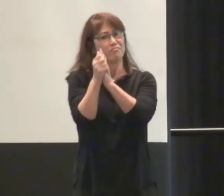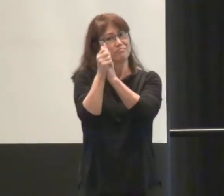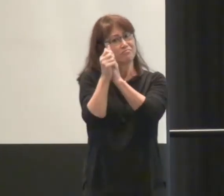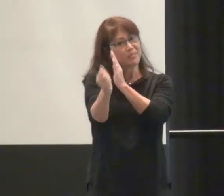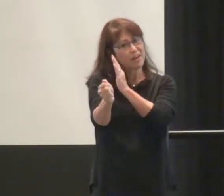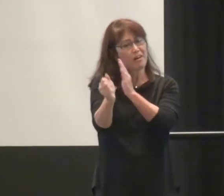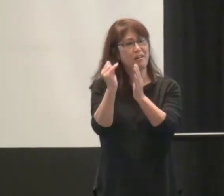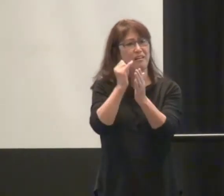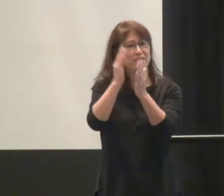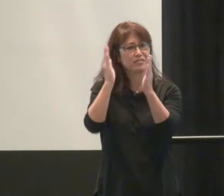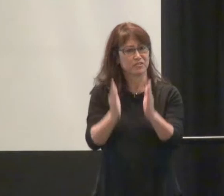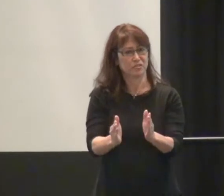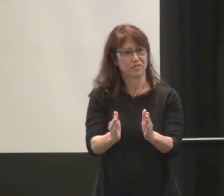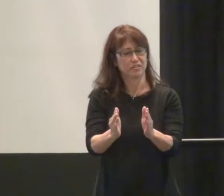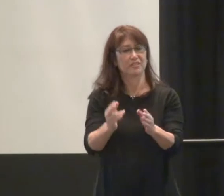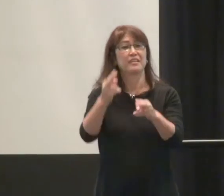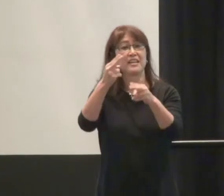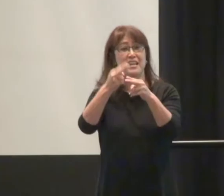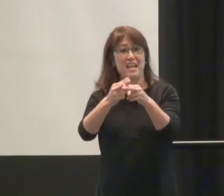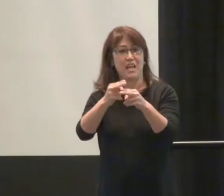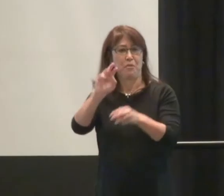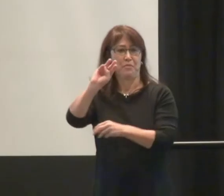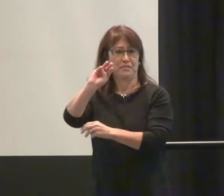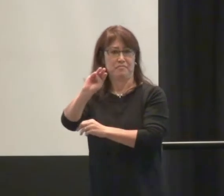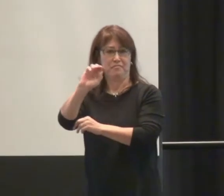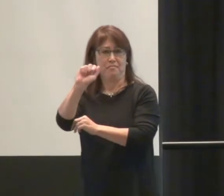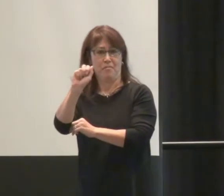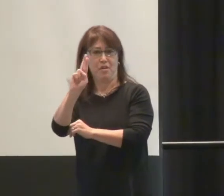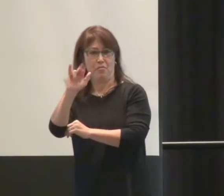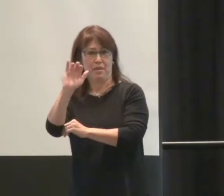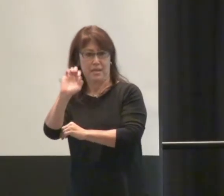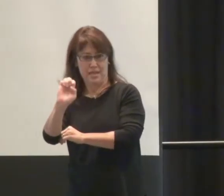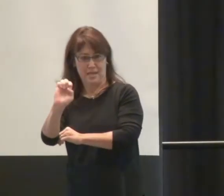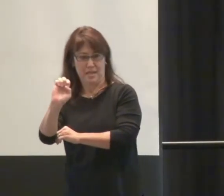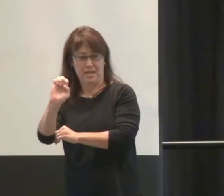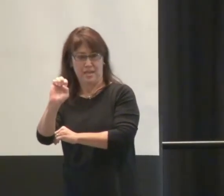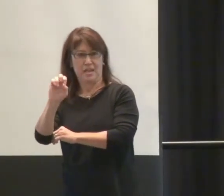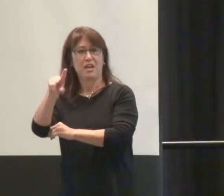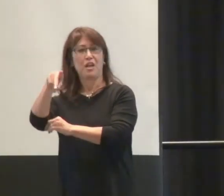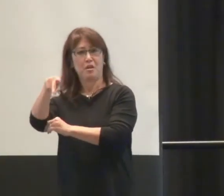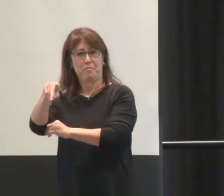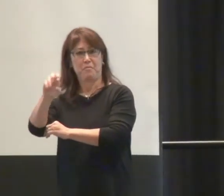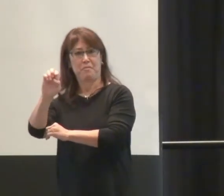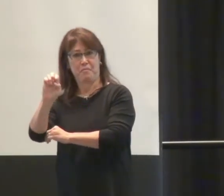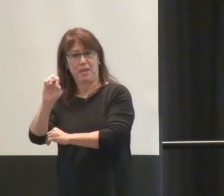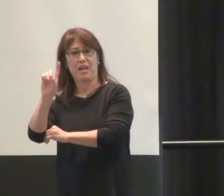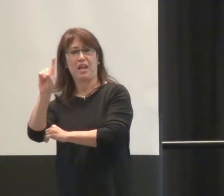the Miller Transition Center who was a really good artist. That student's name was Marie